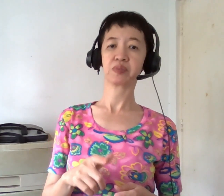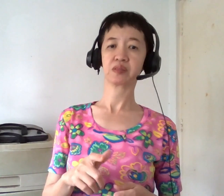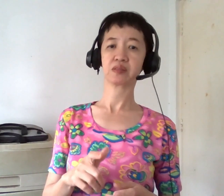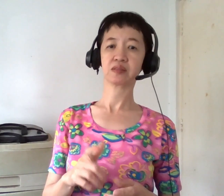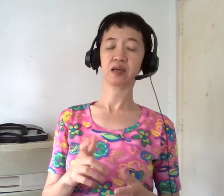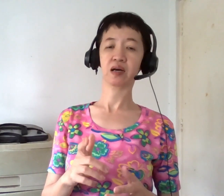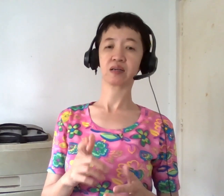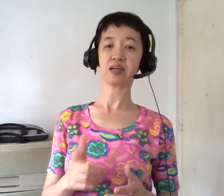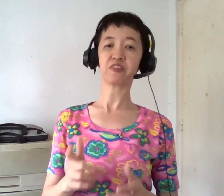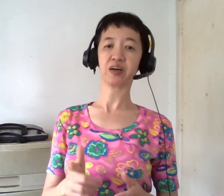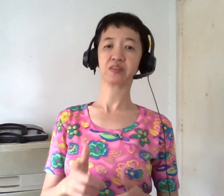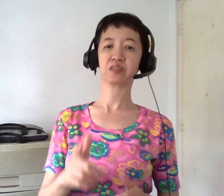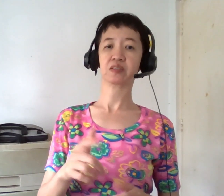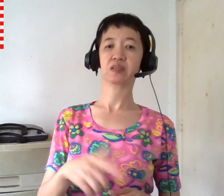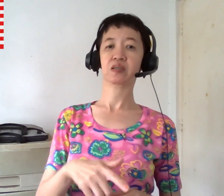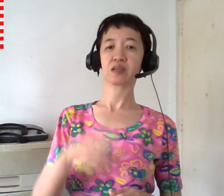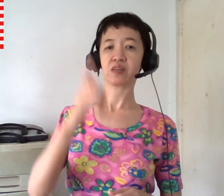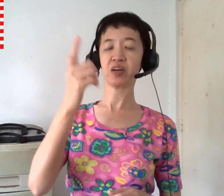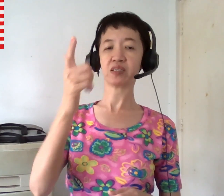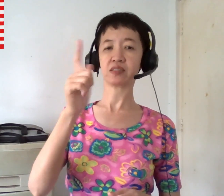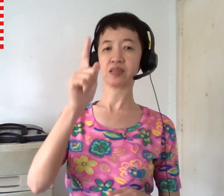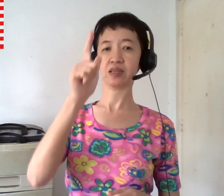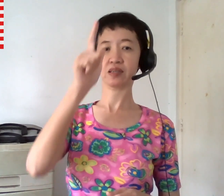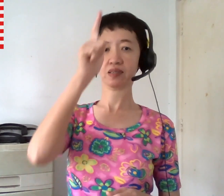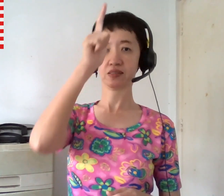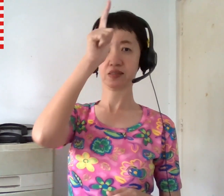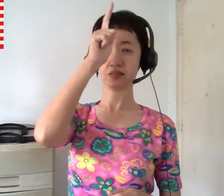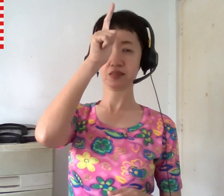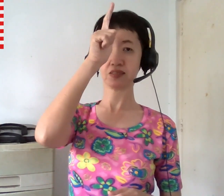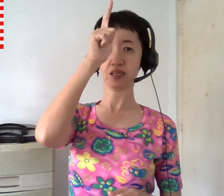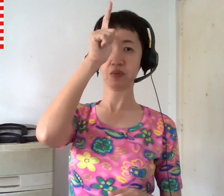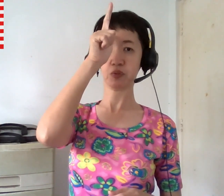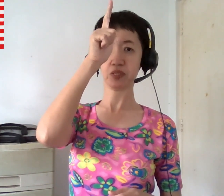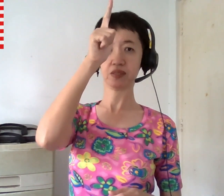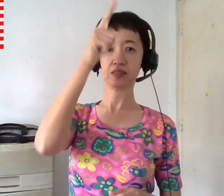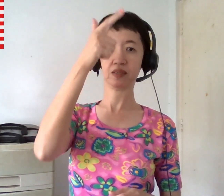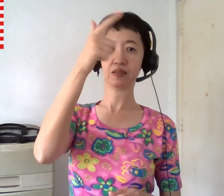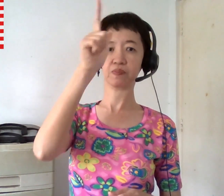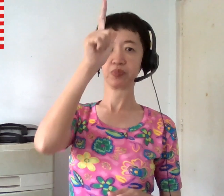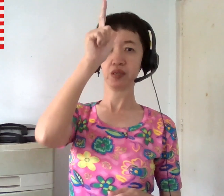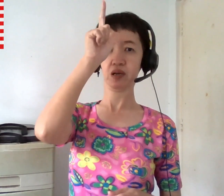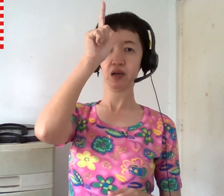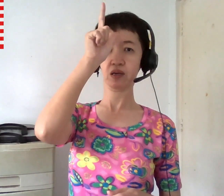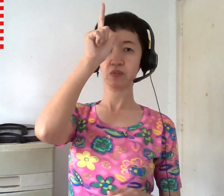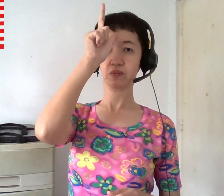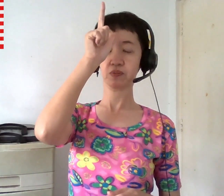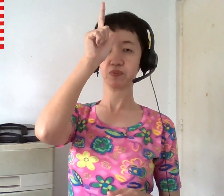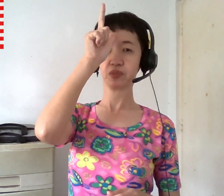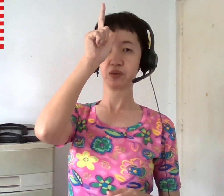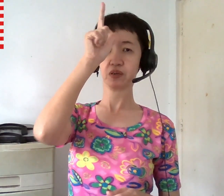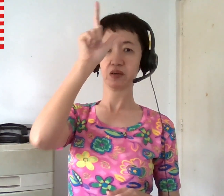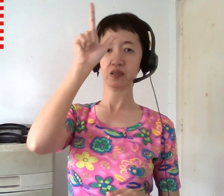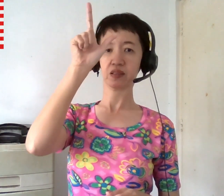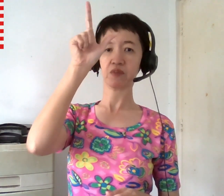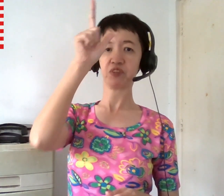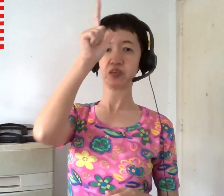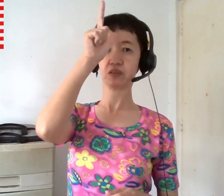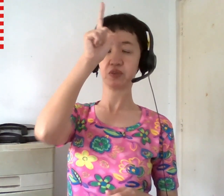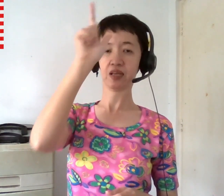um, grandfather, grandfather is signed as the same with the um something